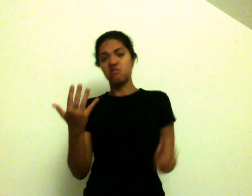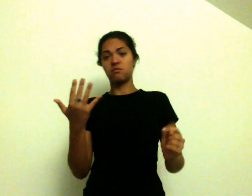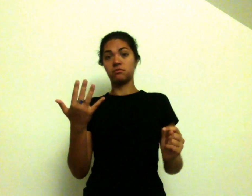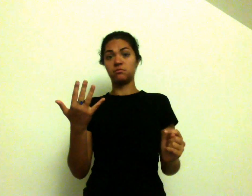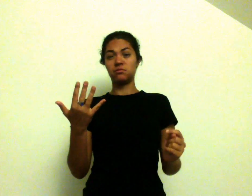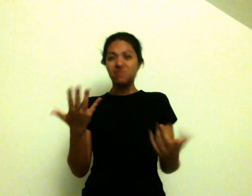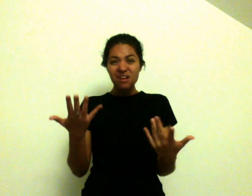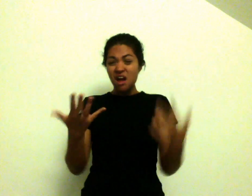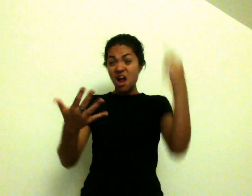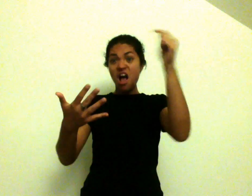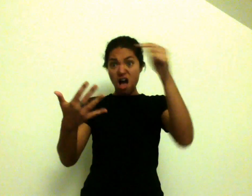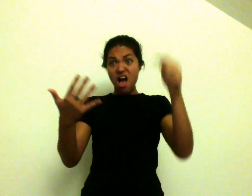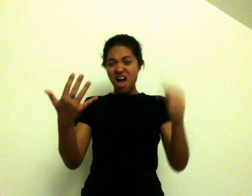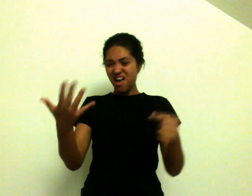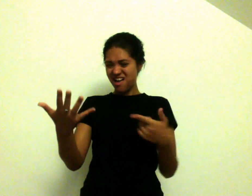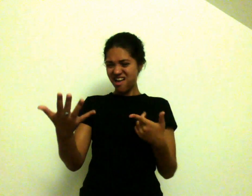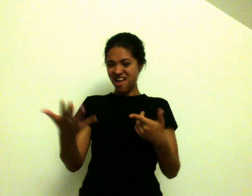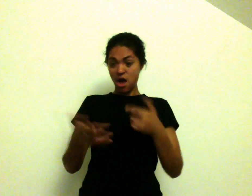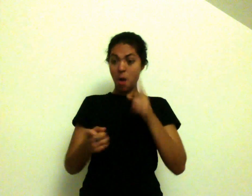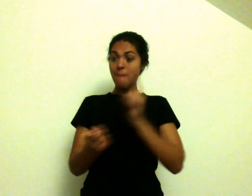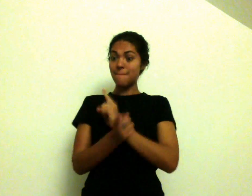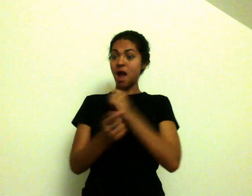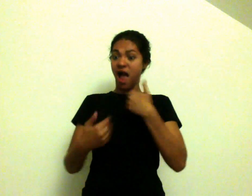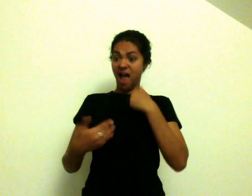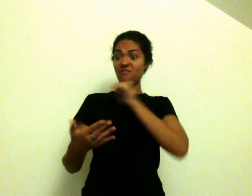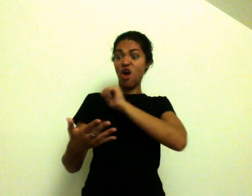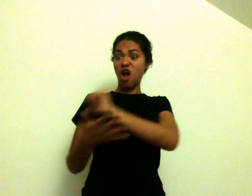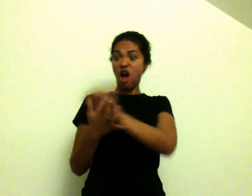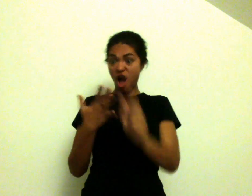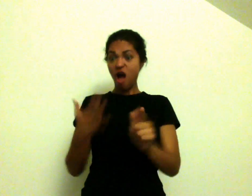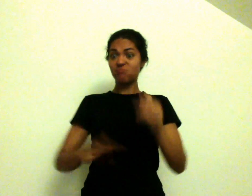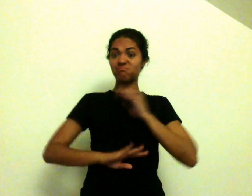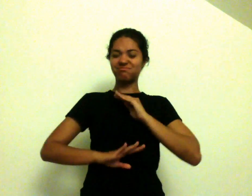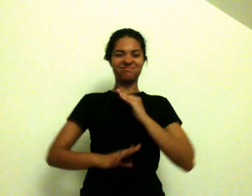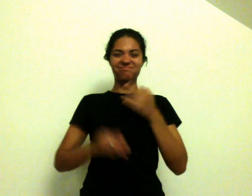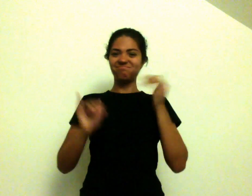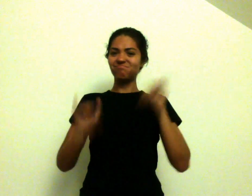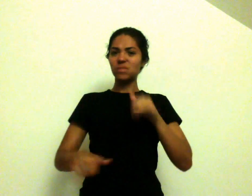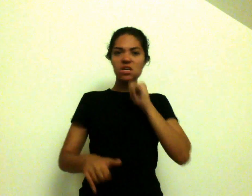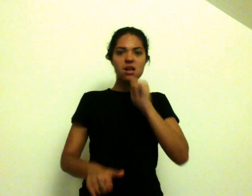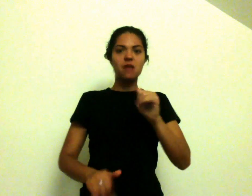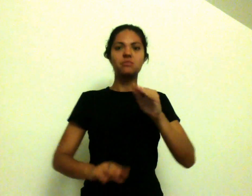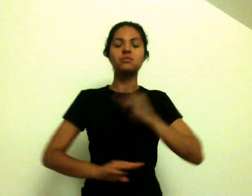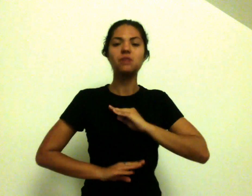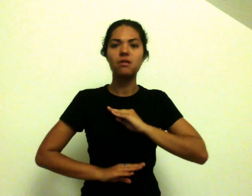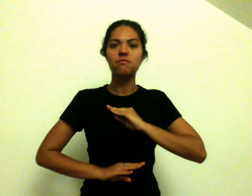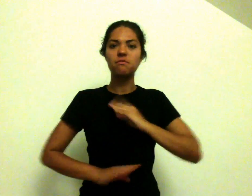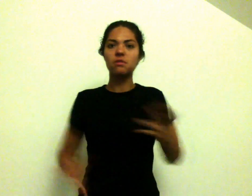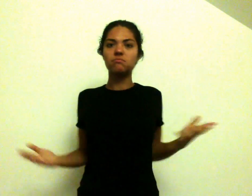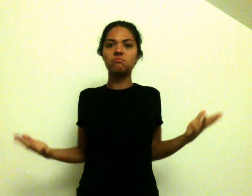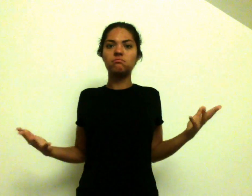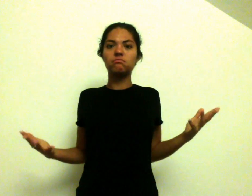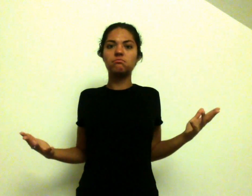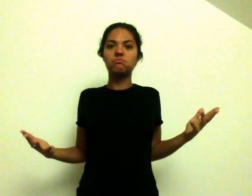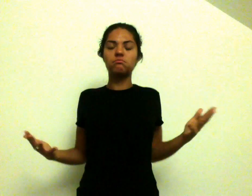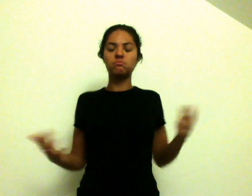says Yankelovich. Indeed, he says to move too far in this direction is to risk psychosis, the ultimate form of autonomy.